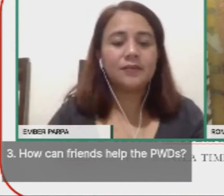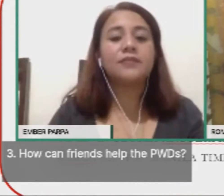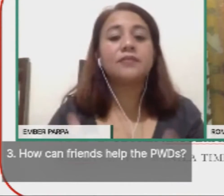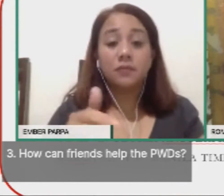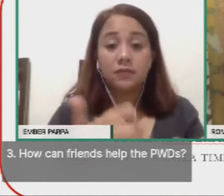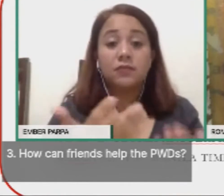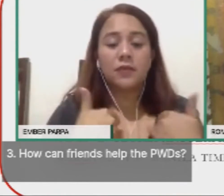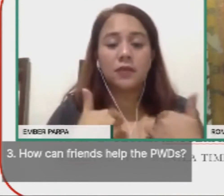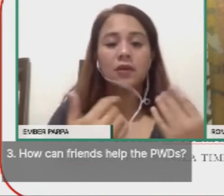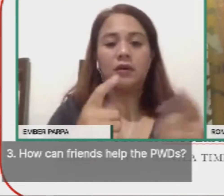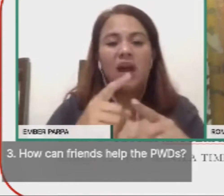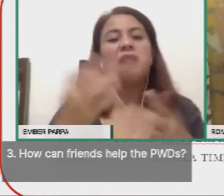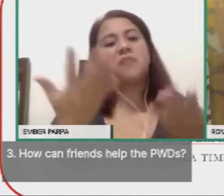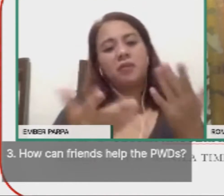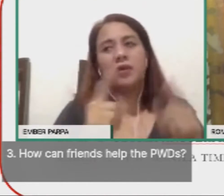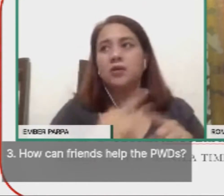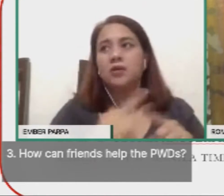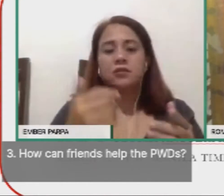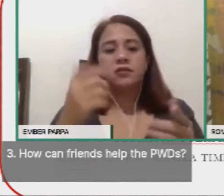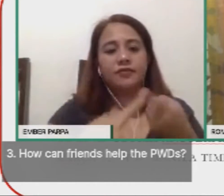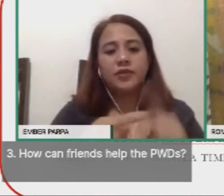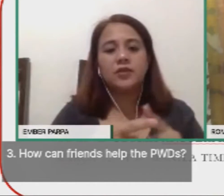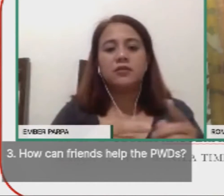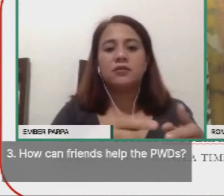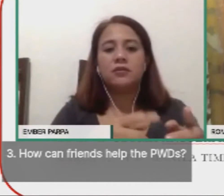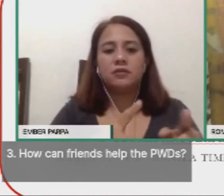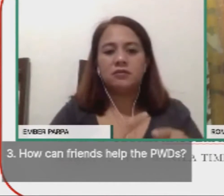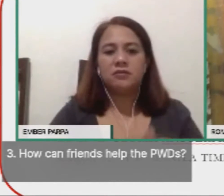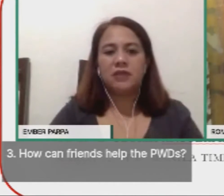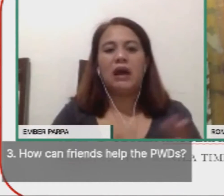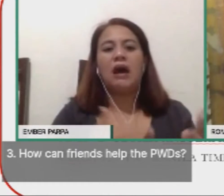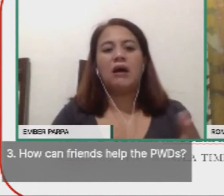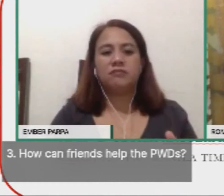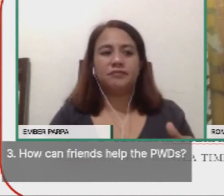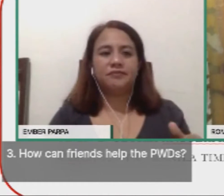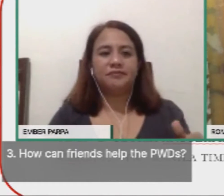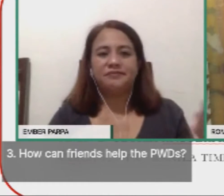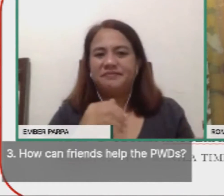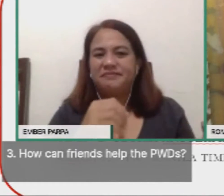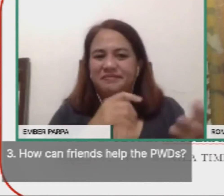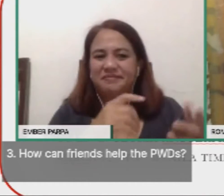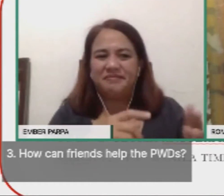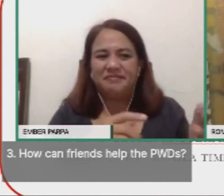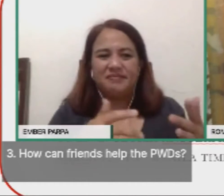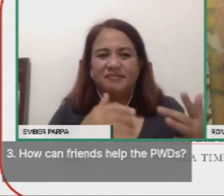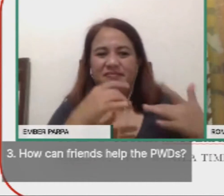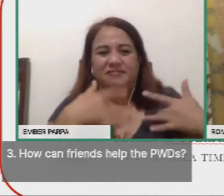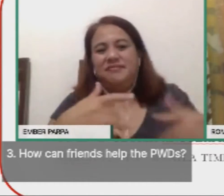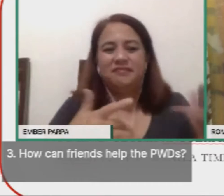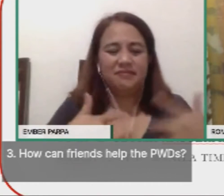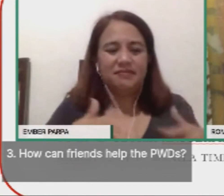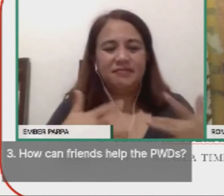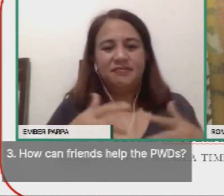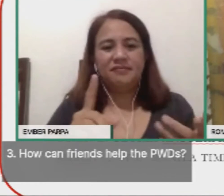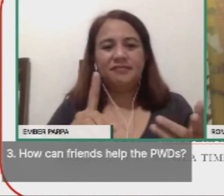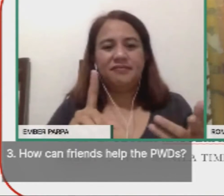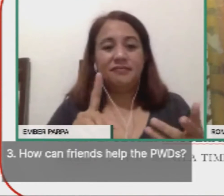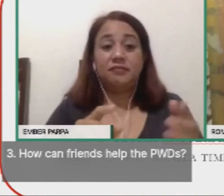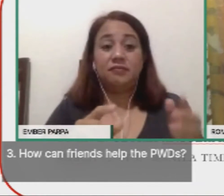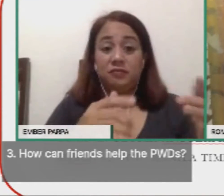indifferent to the PWD concerns. That's one. Number two, some